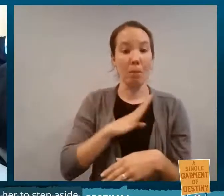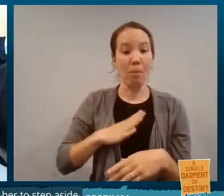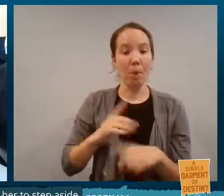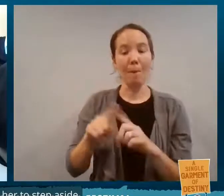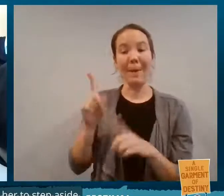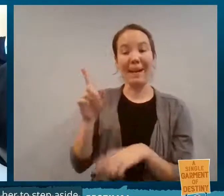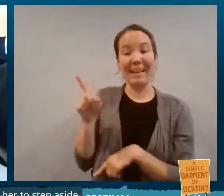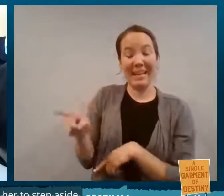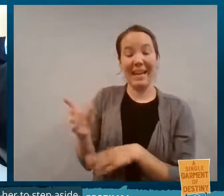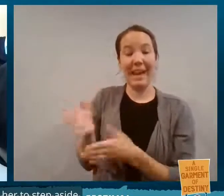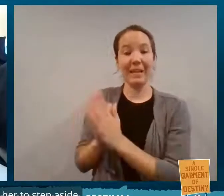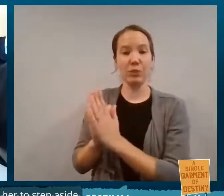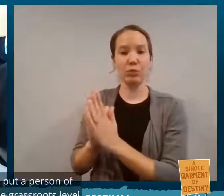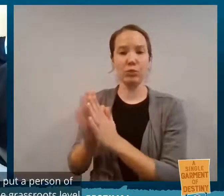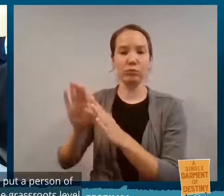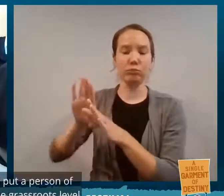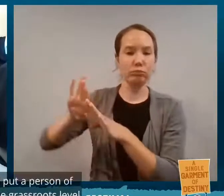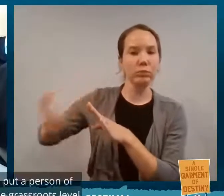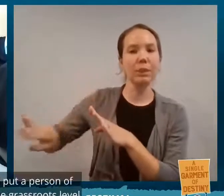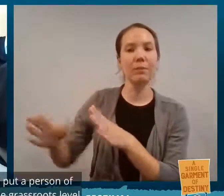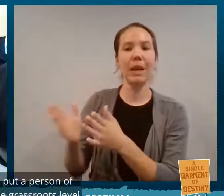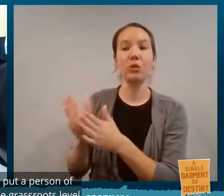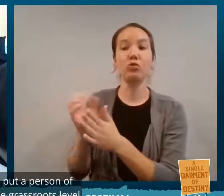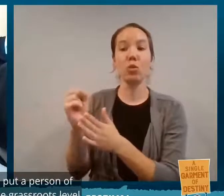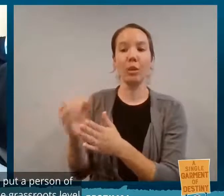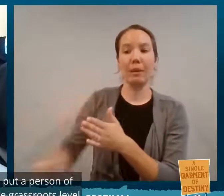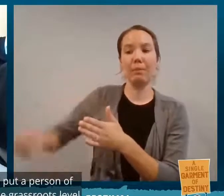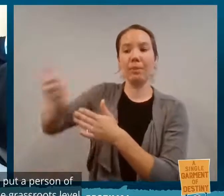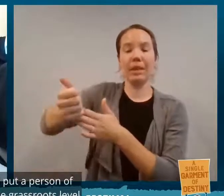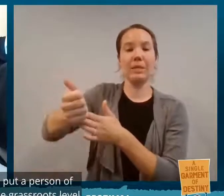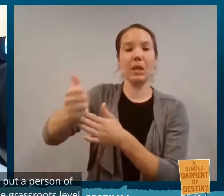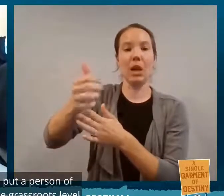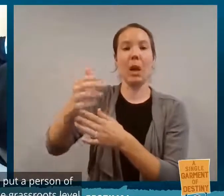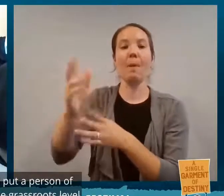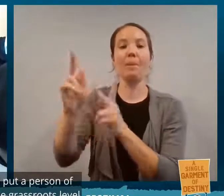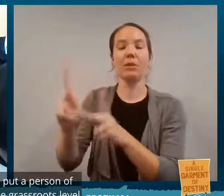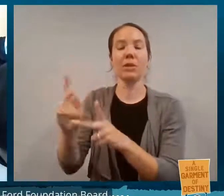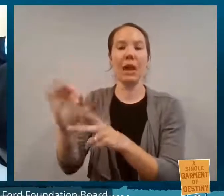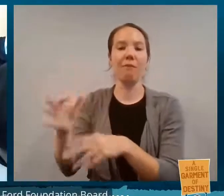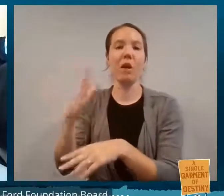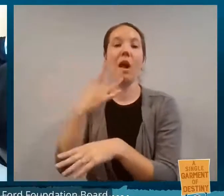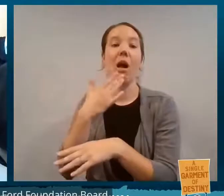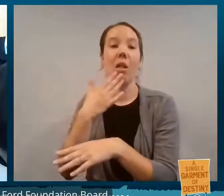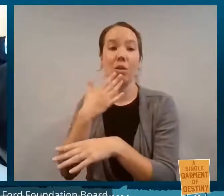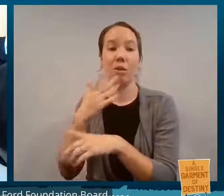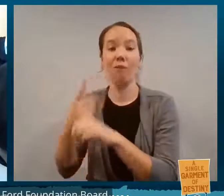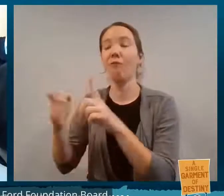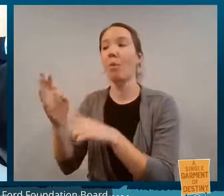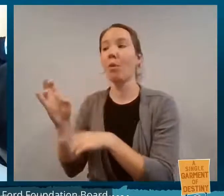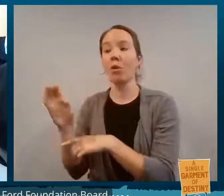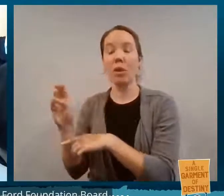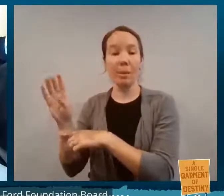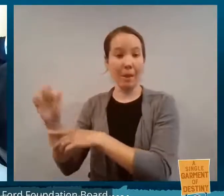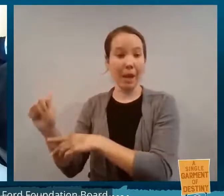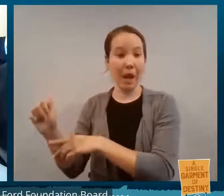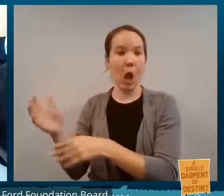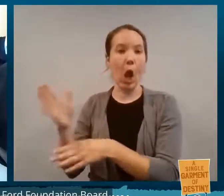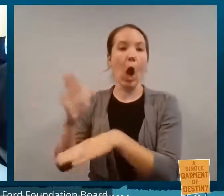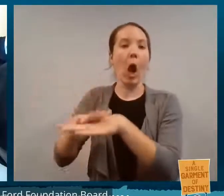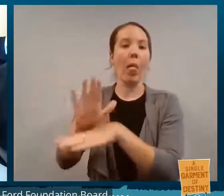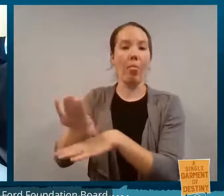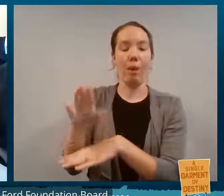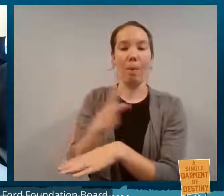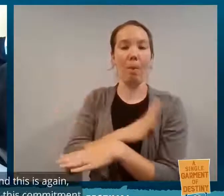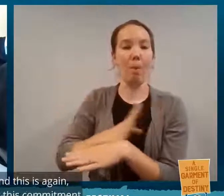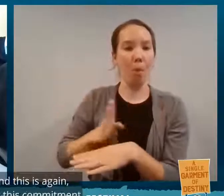he asked her to step aside so he could put a person of color from the grassroots level in Colombia on the Ford